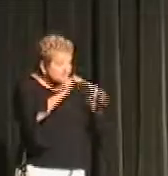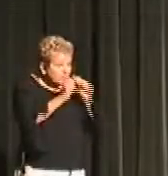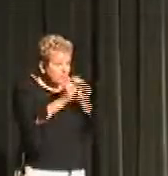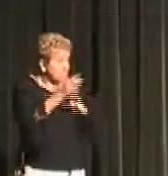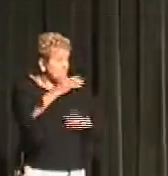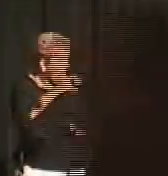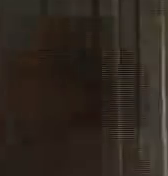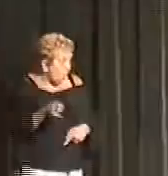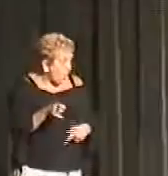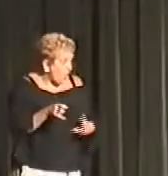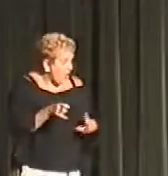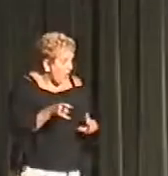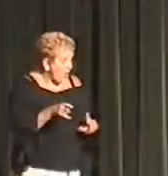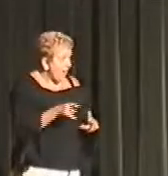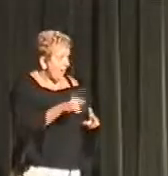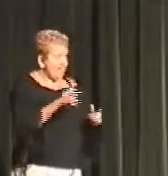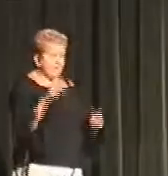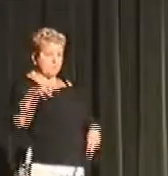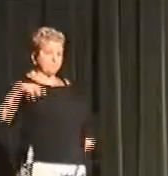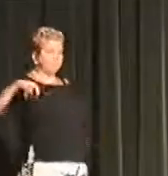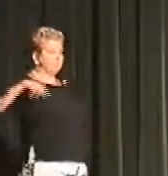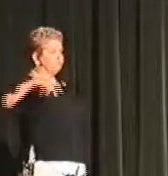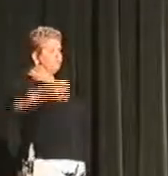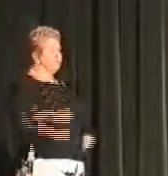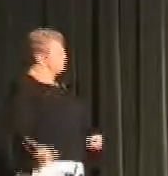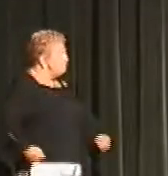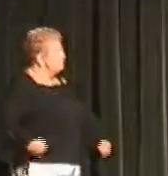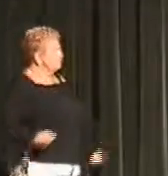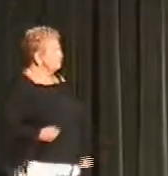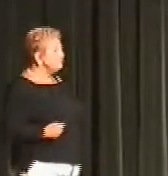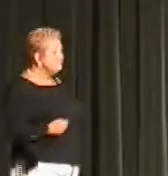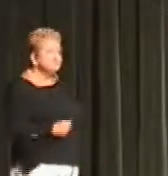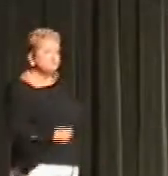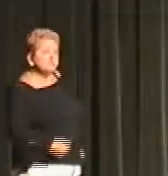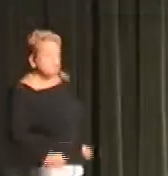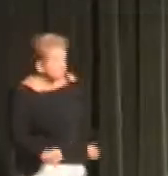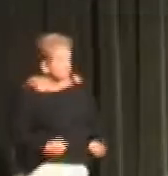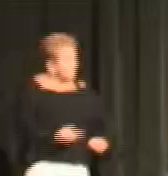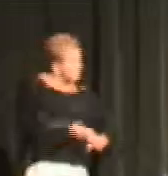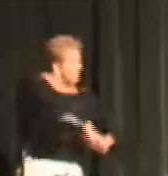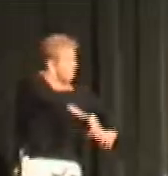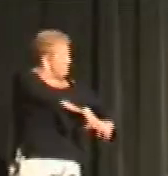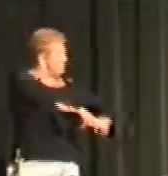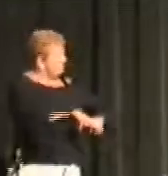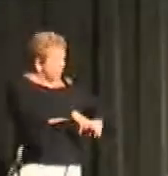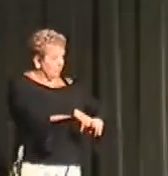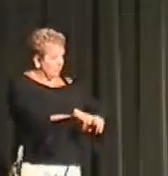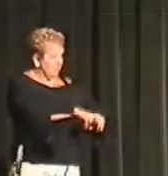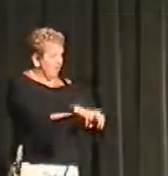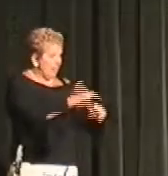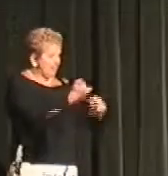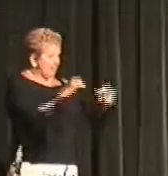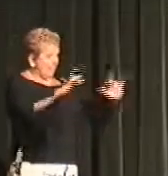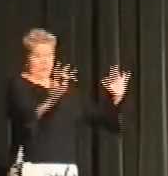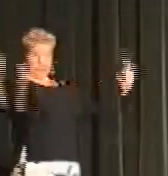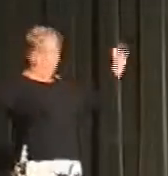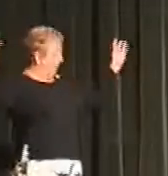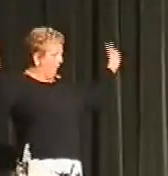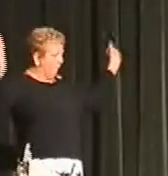your table, you just let him have the table. You didn't even talk to him about it because you didn't know what he might do to get the table, you know. And so I looked at this guy, and he had the ability to